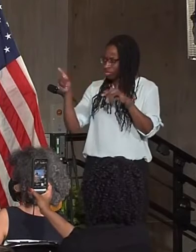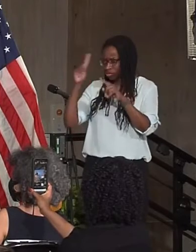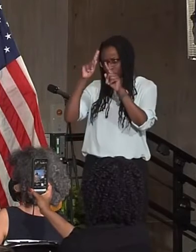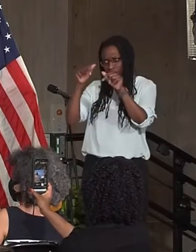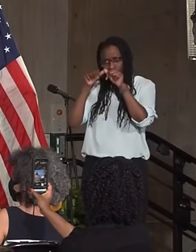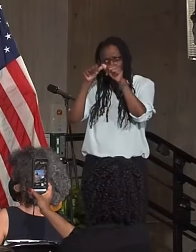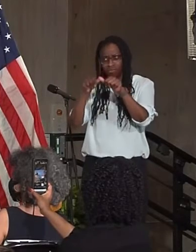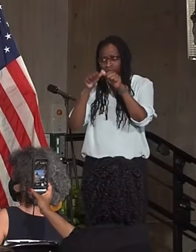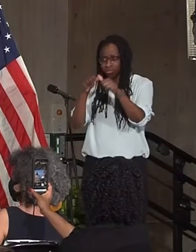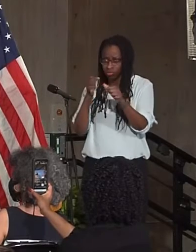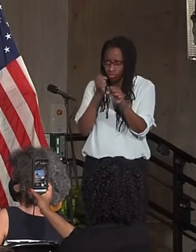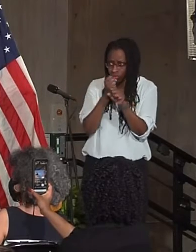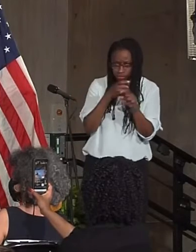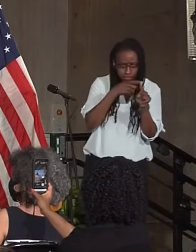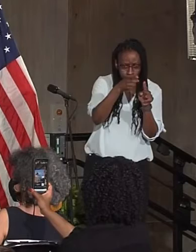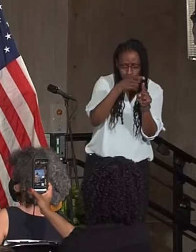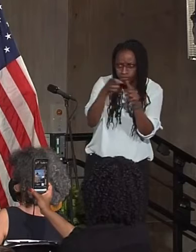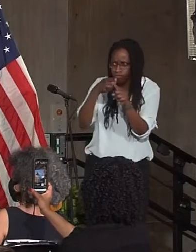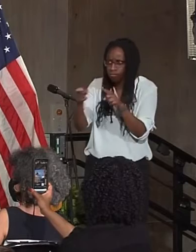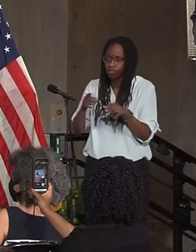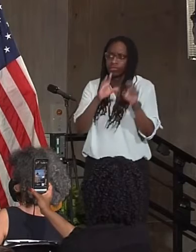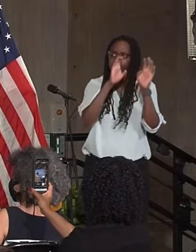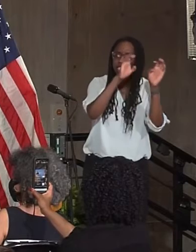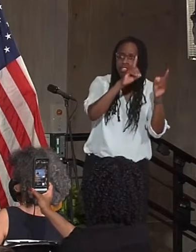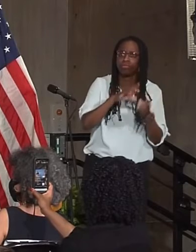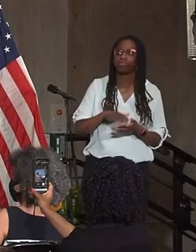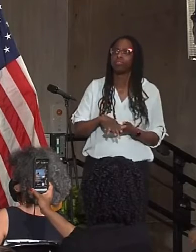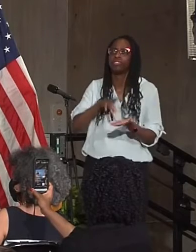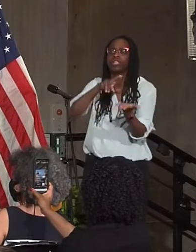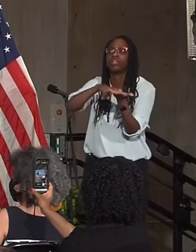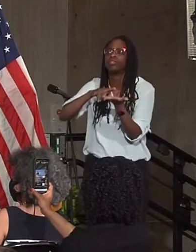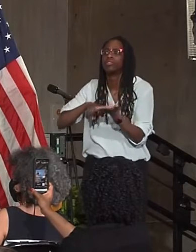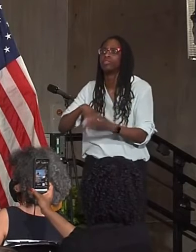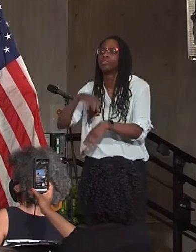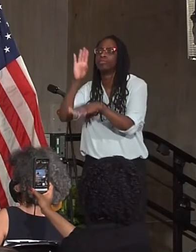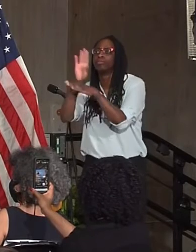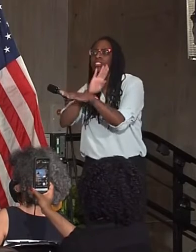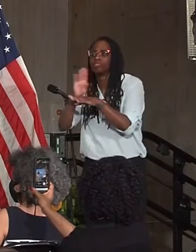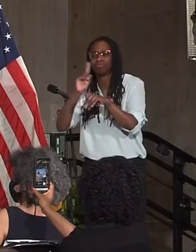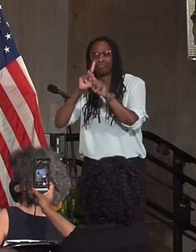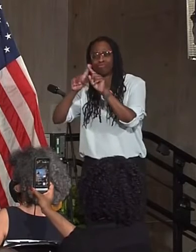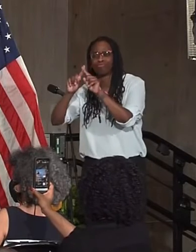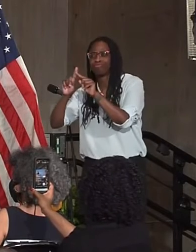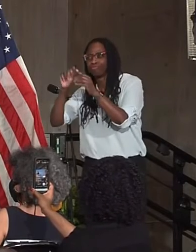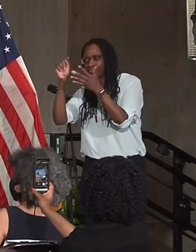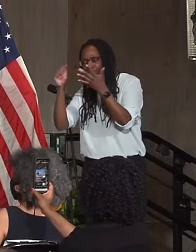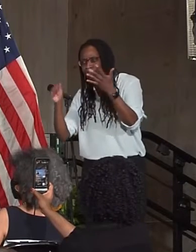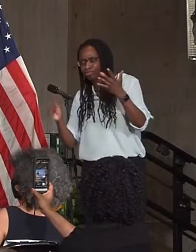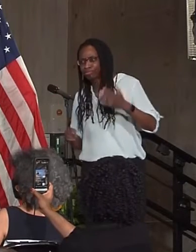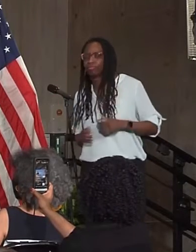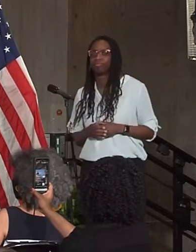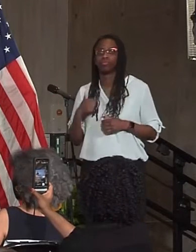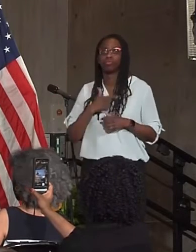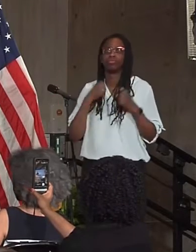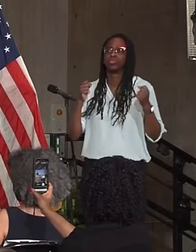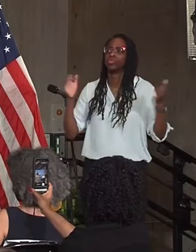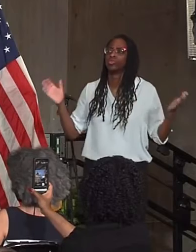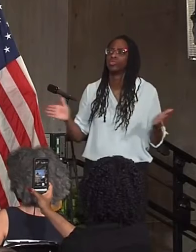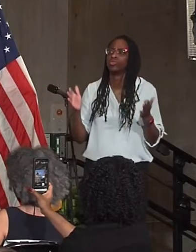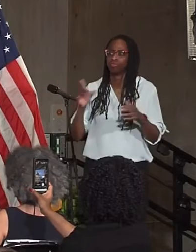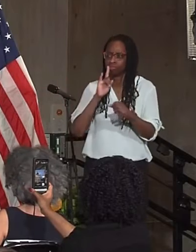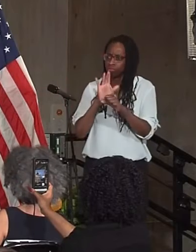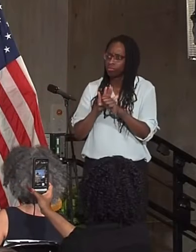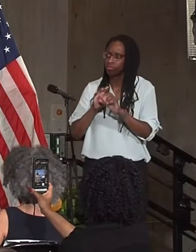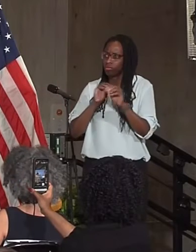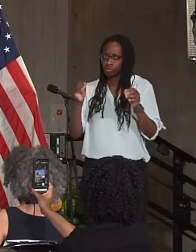to enterprise. She will lead with empathy and conviction to ensure no individual or family is left